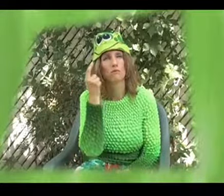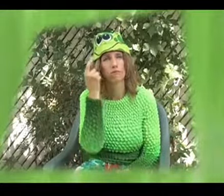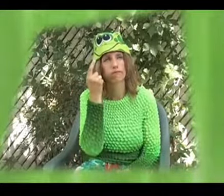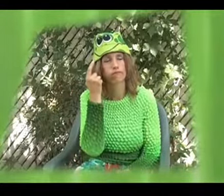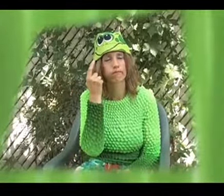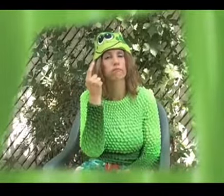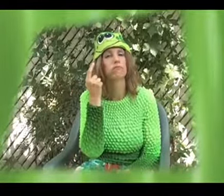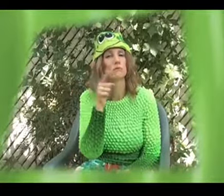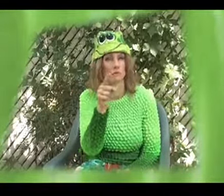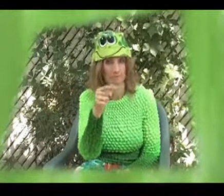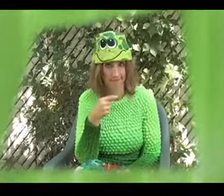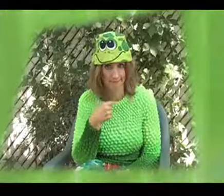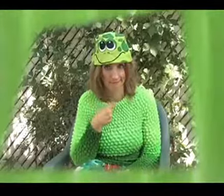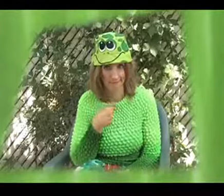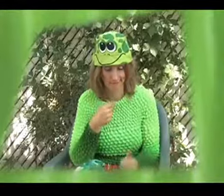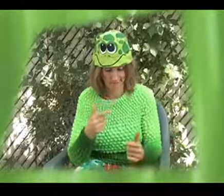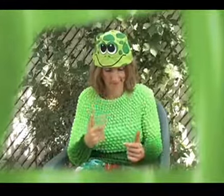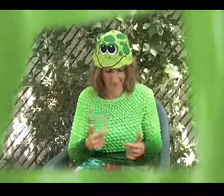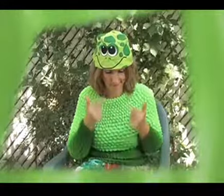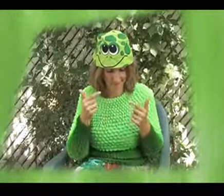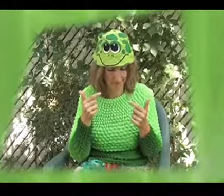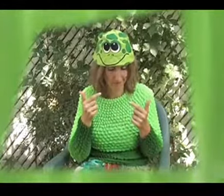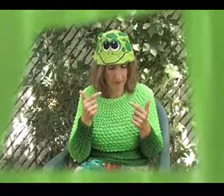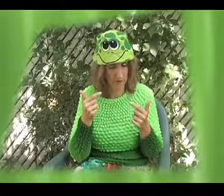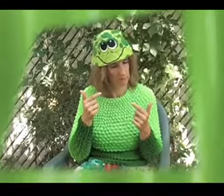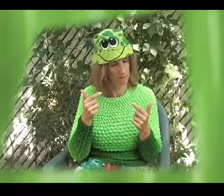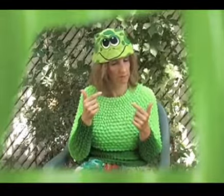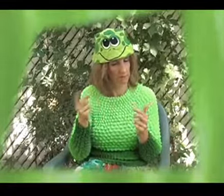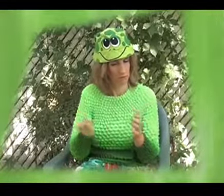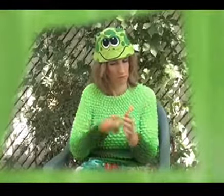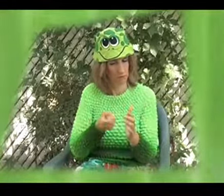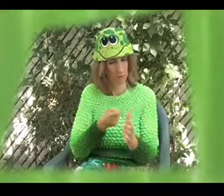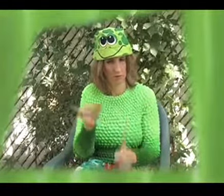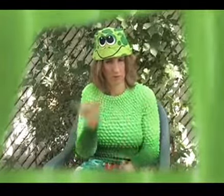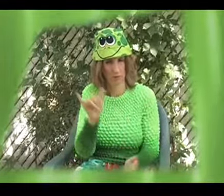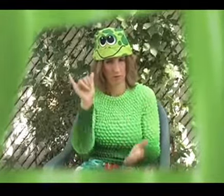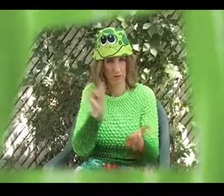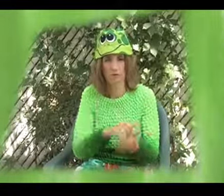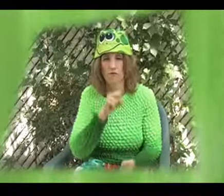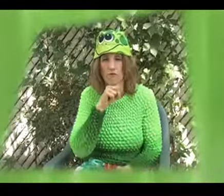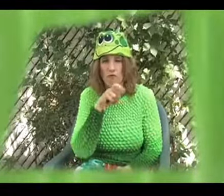Let's think about that. You and I, in our lives, sometimes we're like that frog.